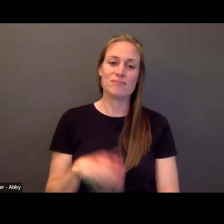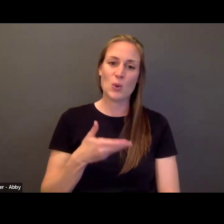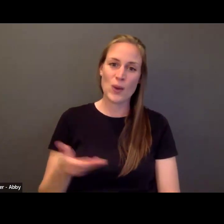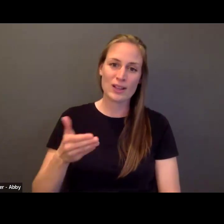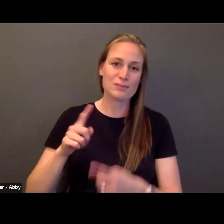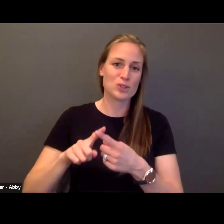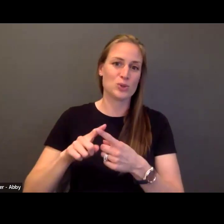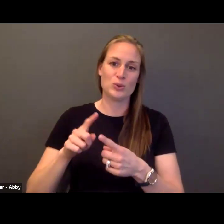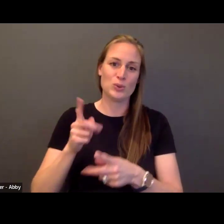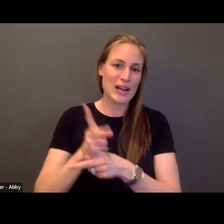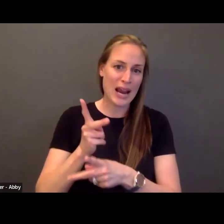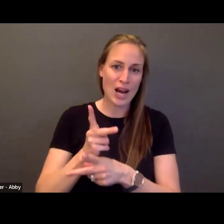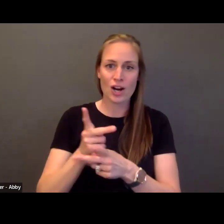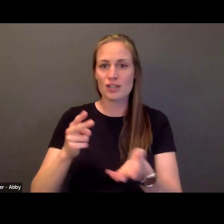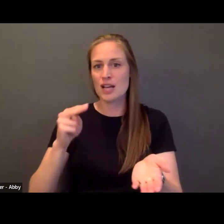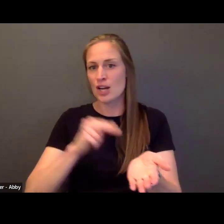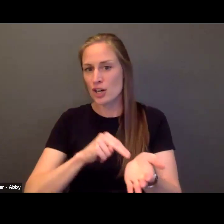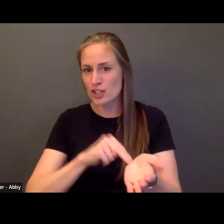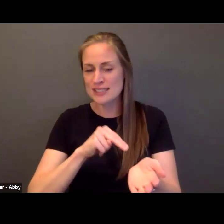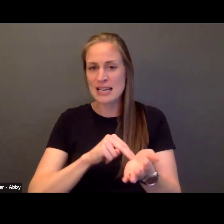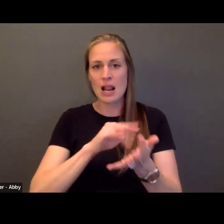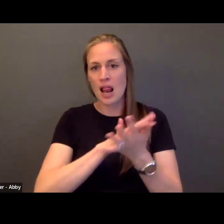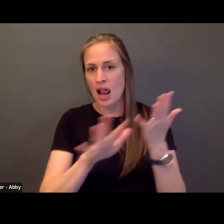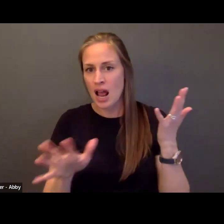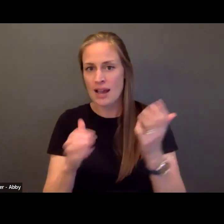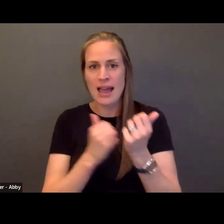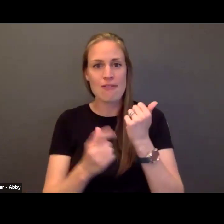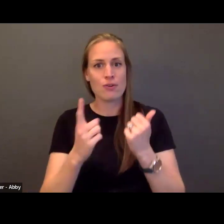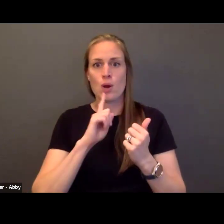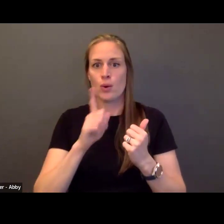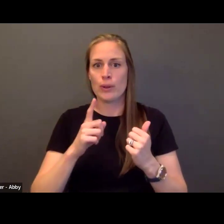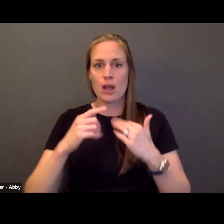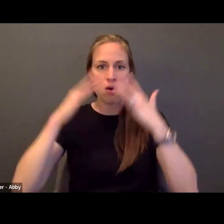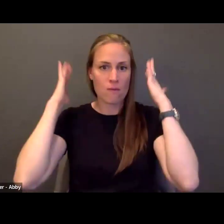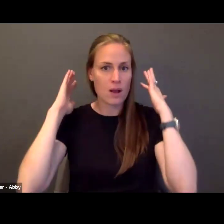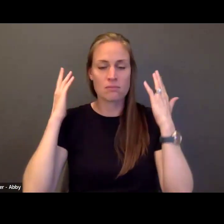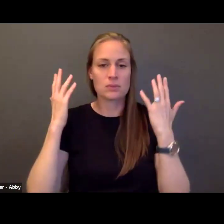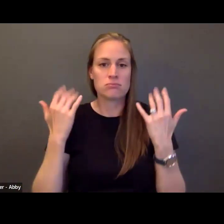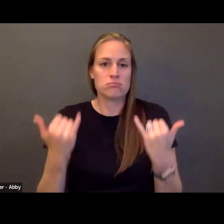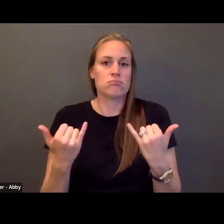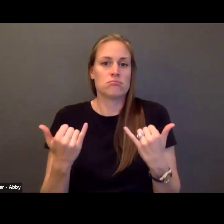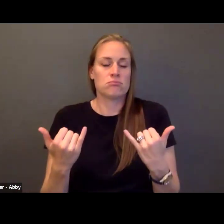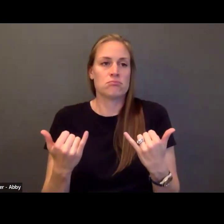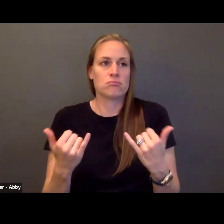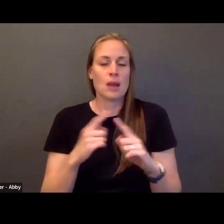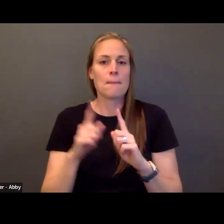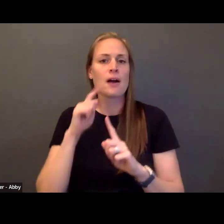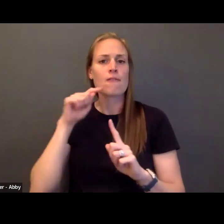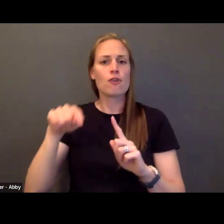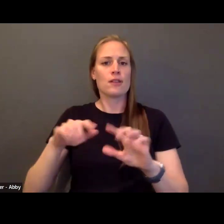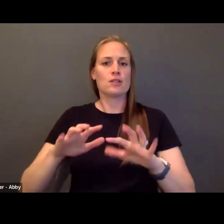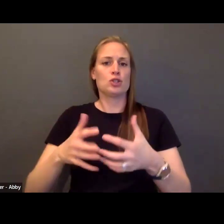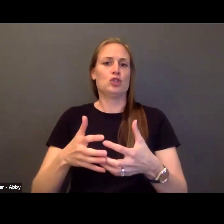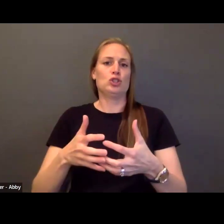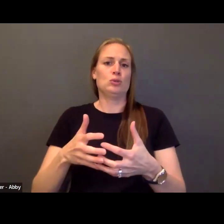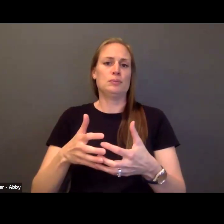care, nursing. I mean, everybody's getting their clocks cleaned right now. But for this group in particular,